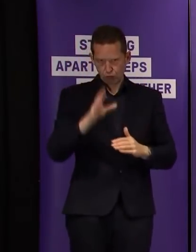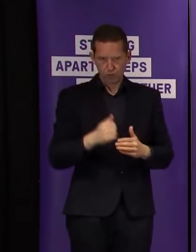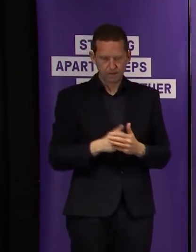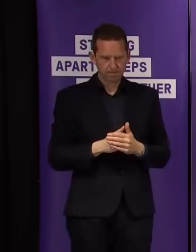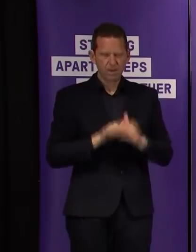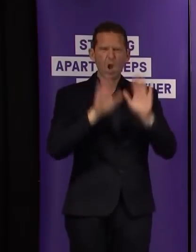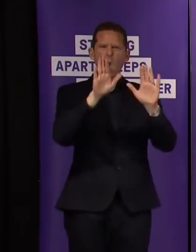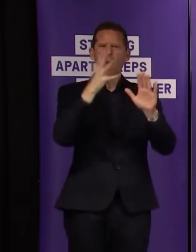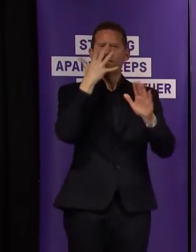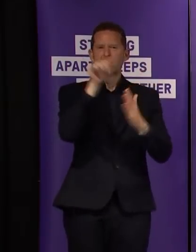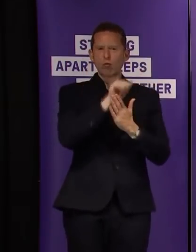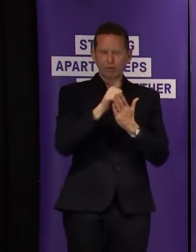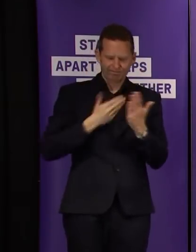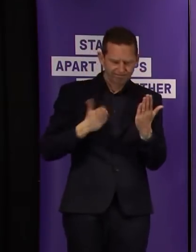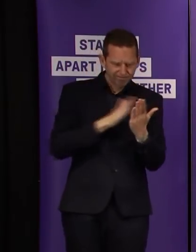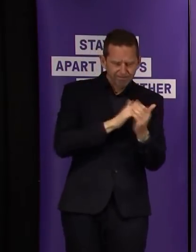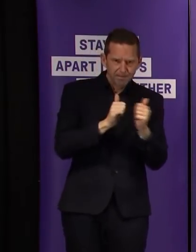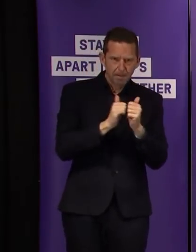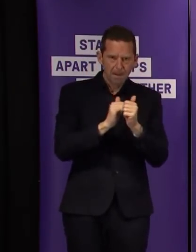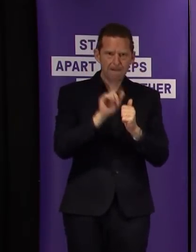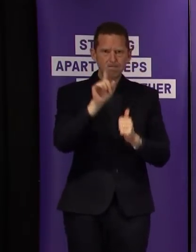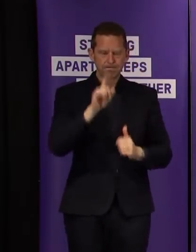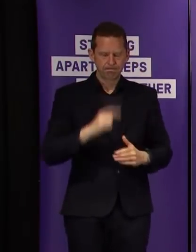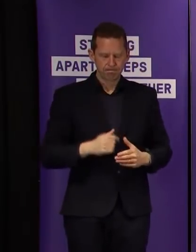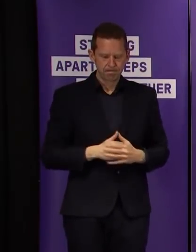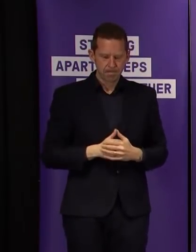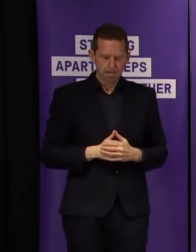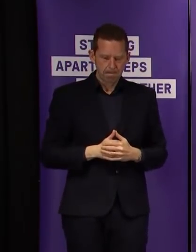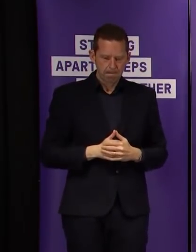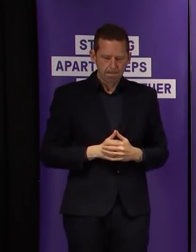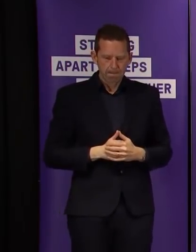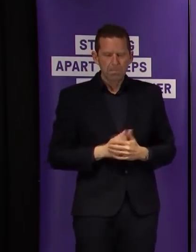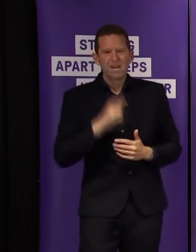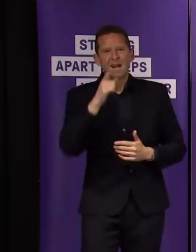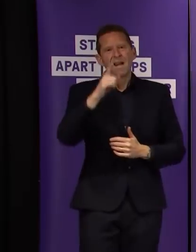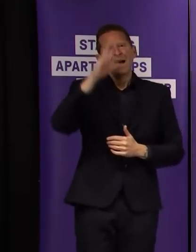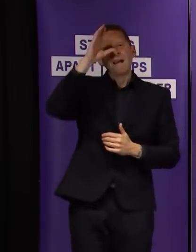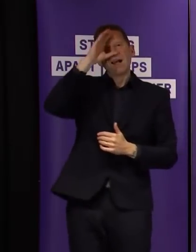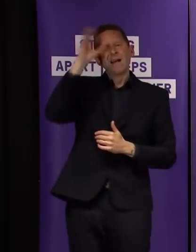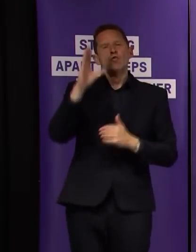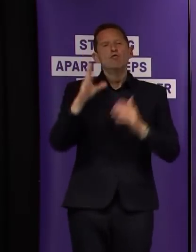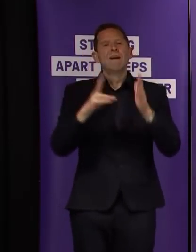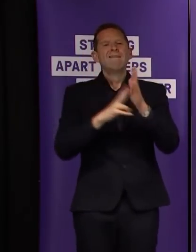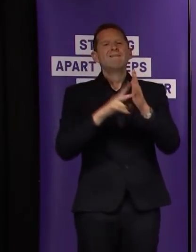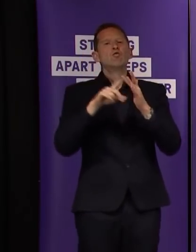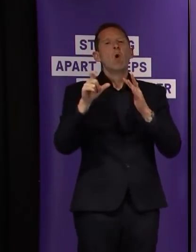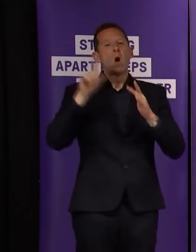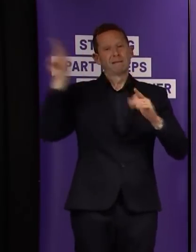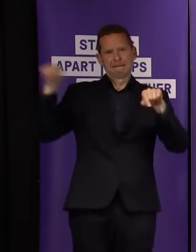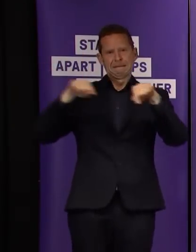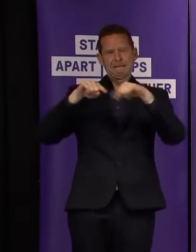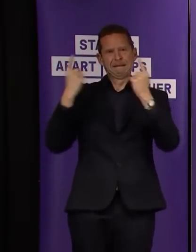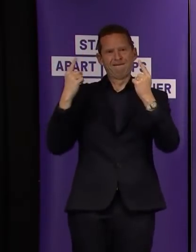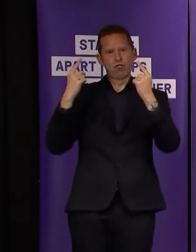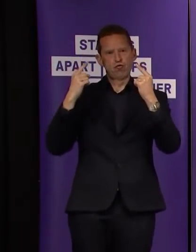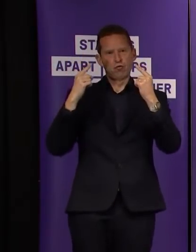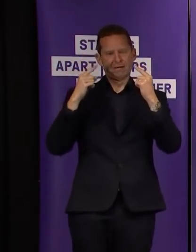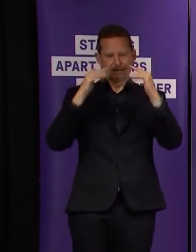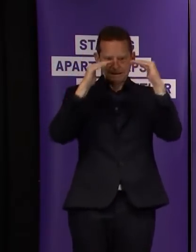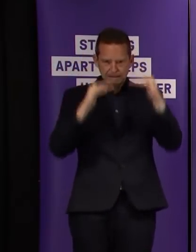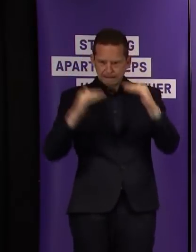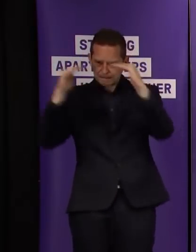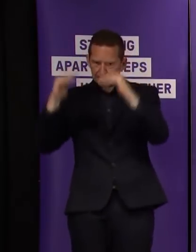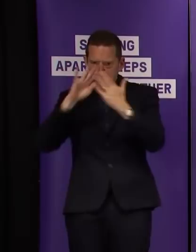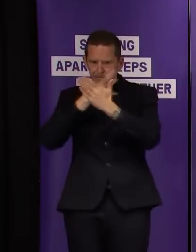Let me apologise. The regional Victoria essentially has completely different settings as it stands